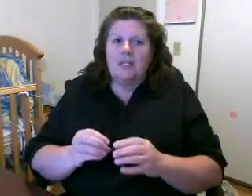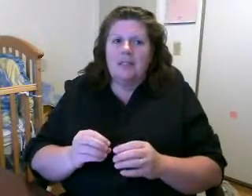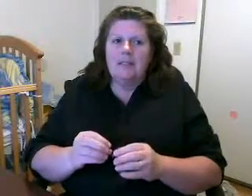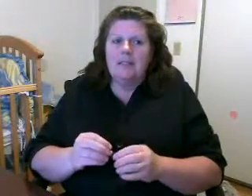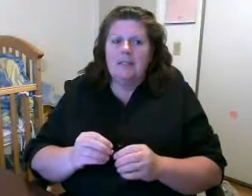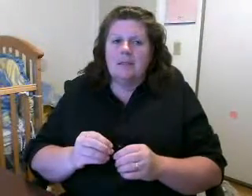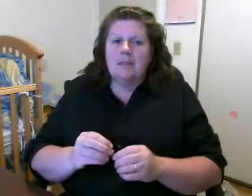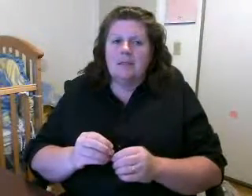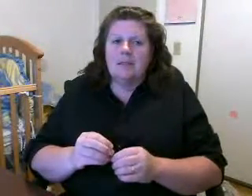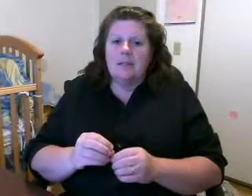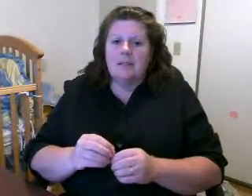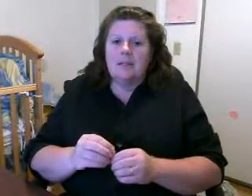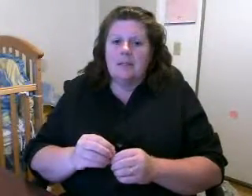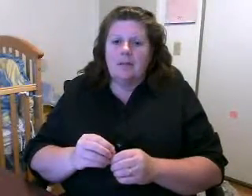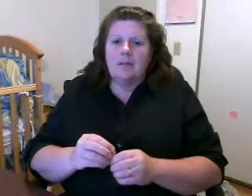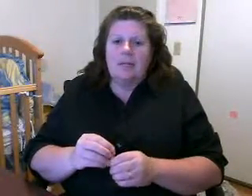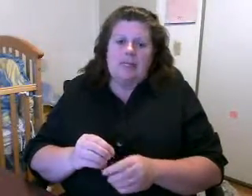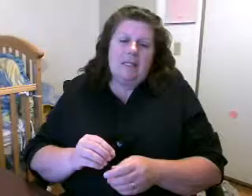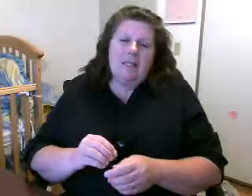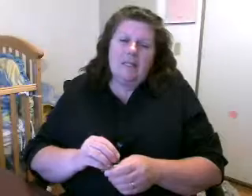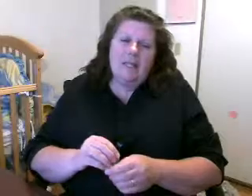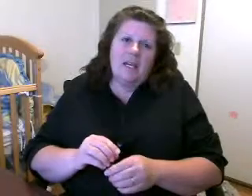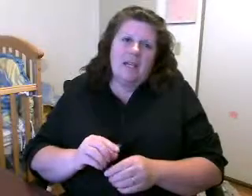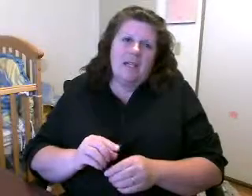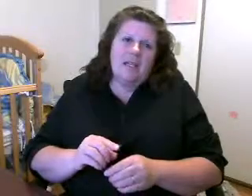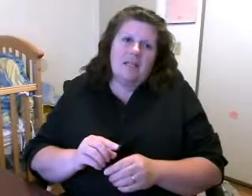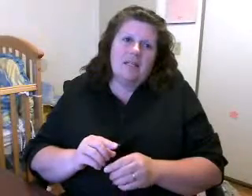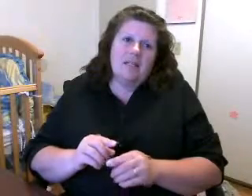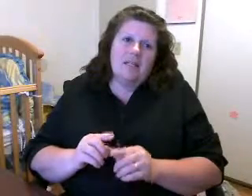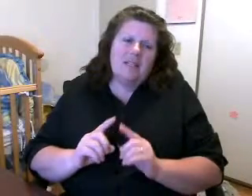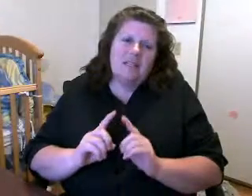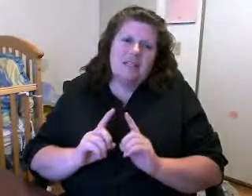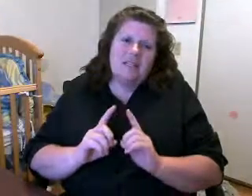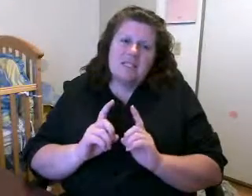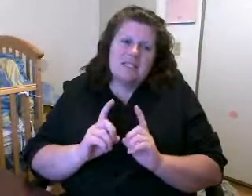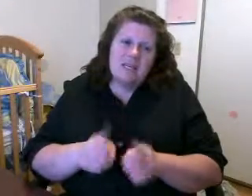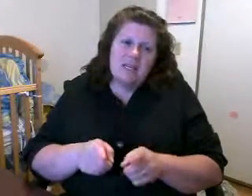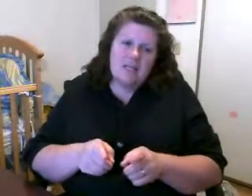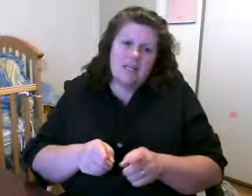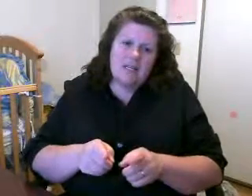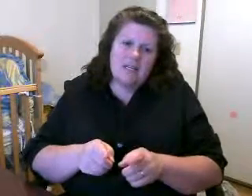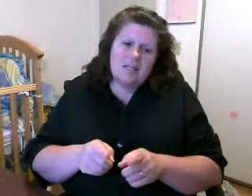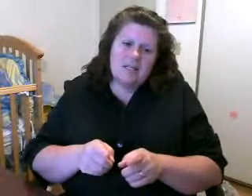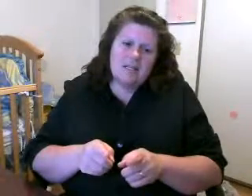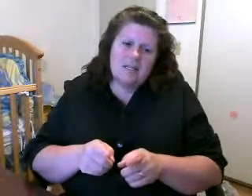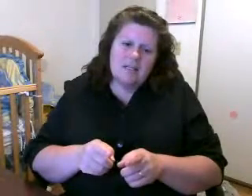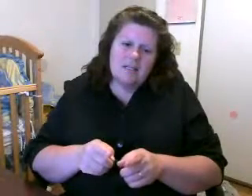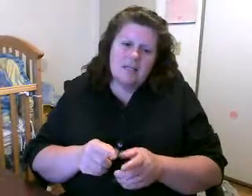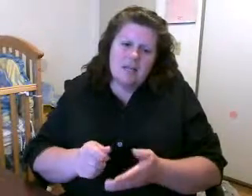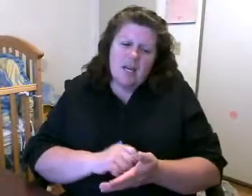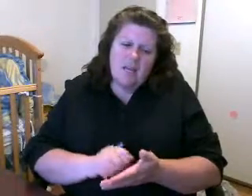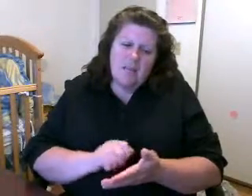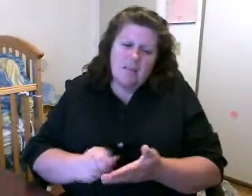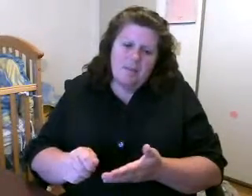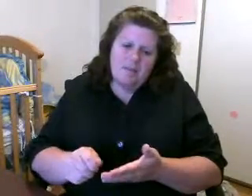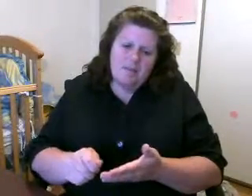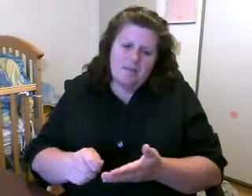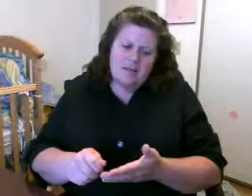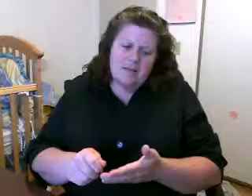being funny and they send you a little message and you misunderstand the intent and you think they're being mean when they thought they were being